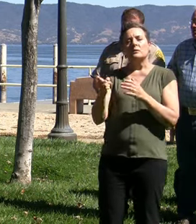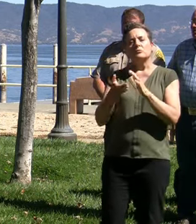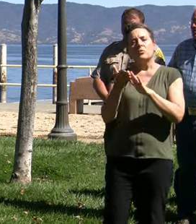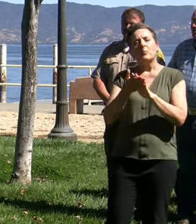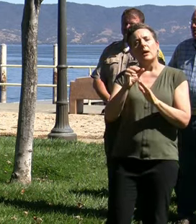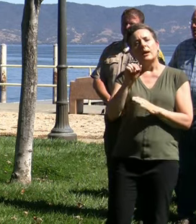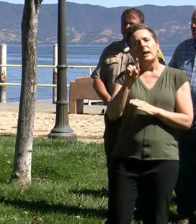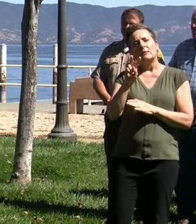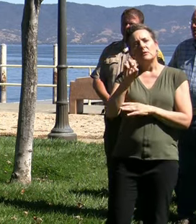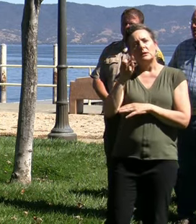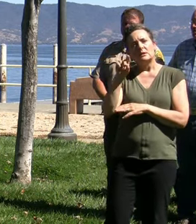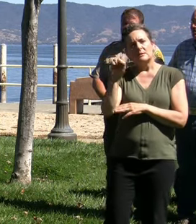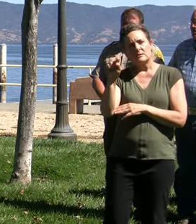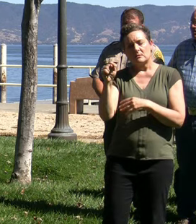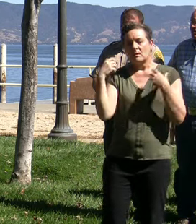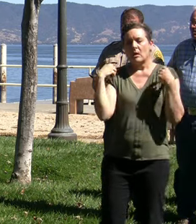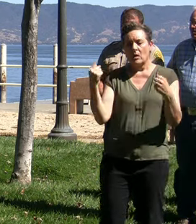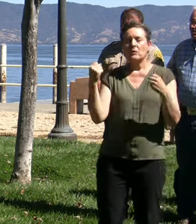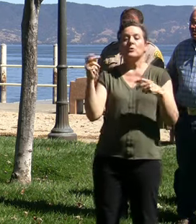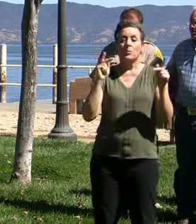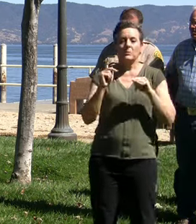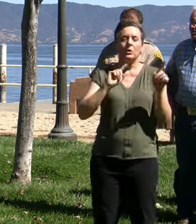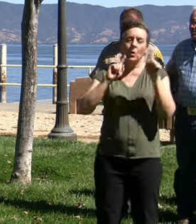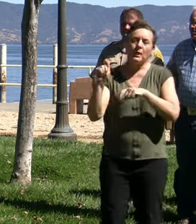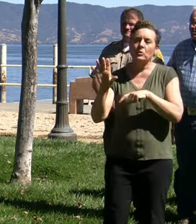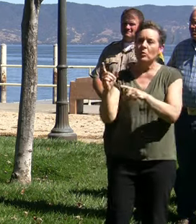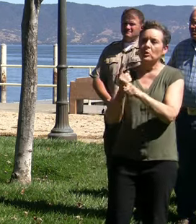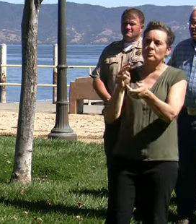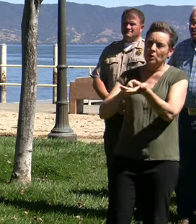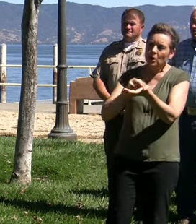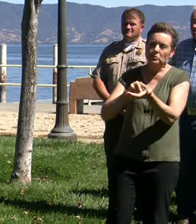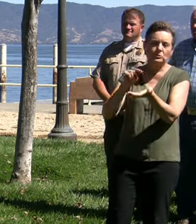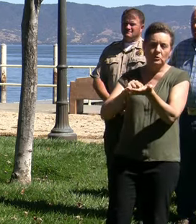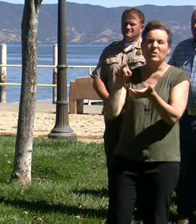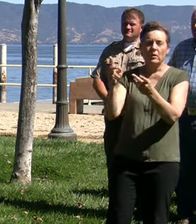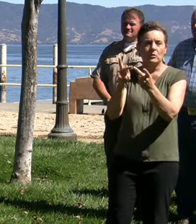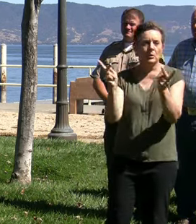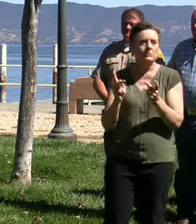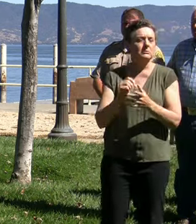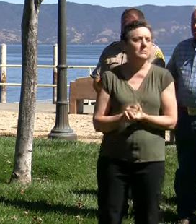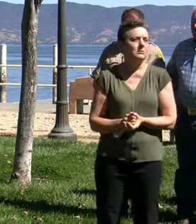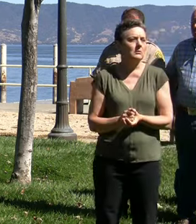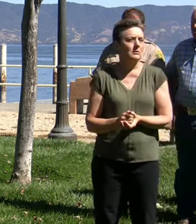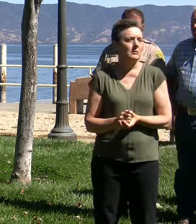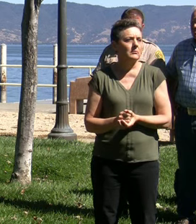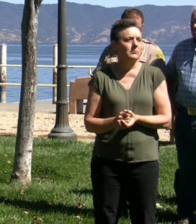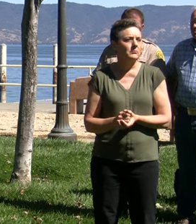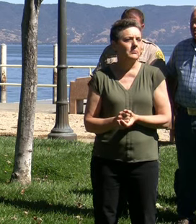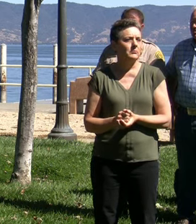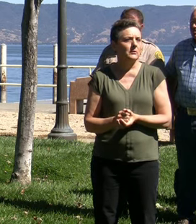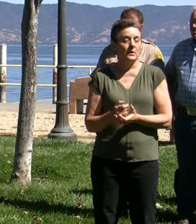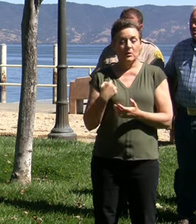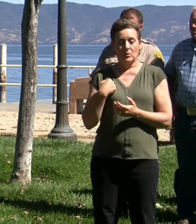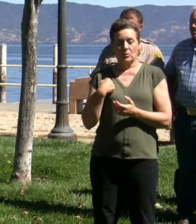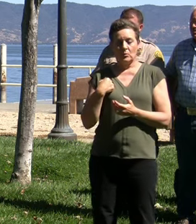so many people can now return to their normal site of health care in that location. We've